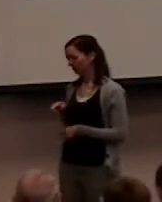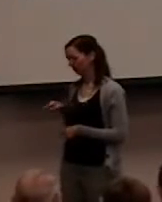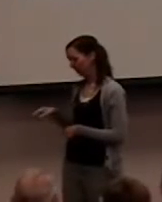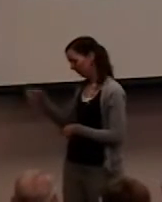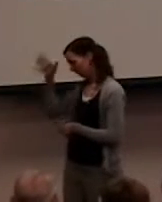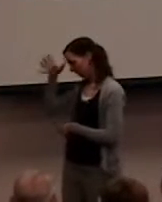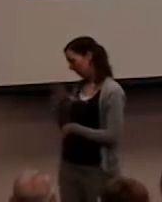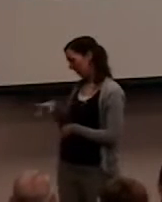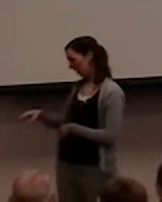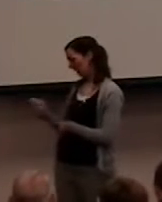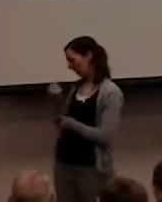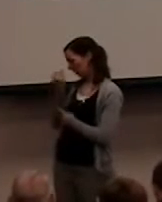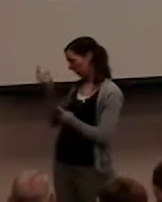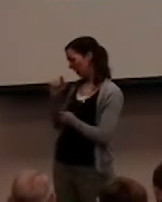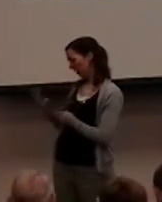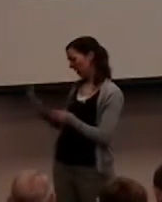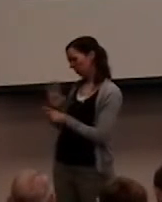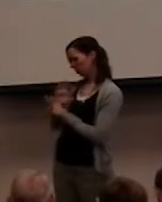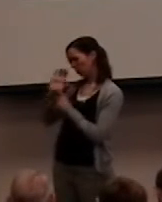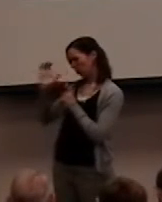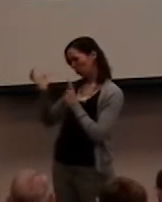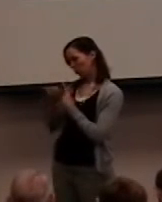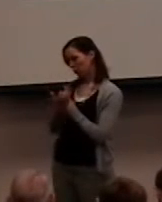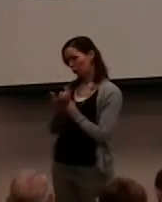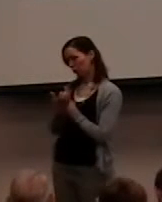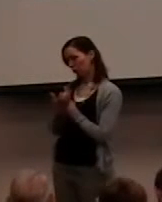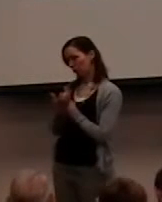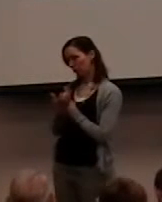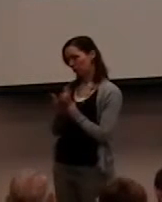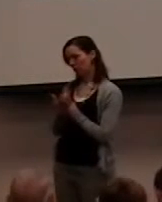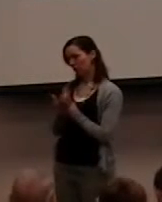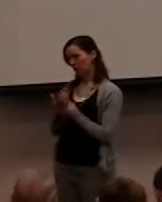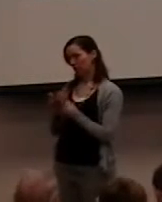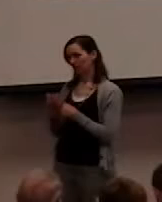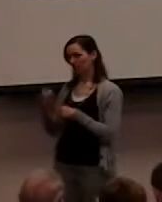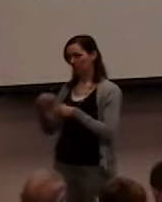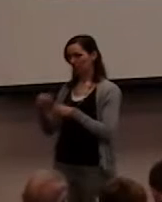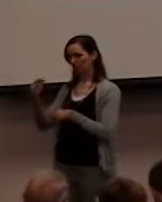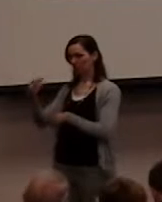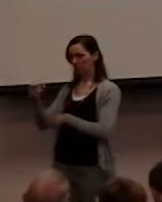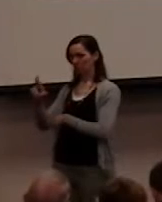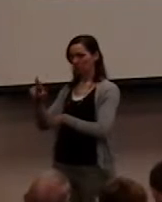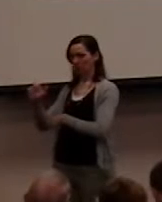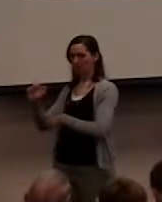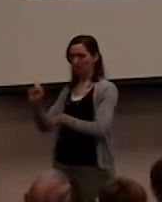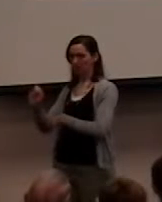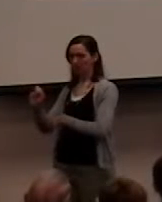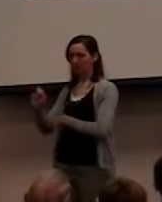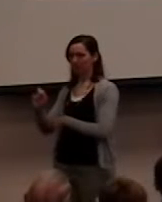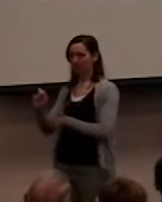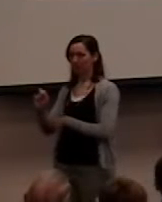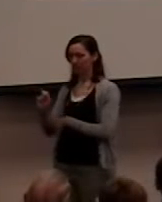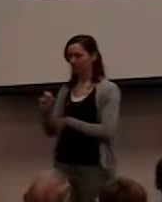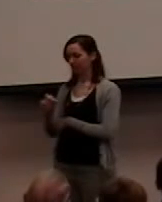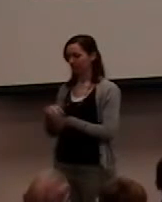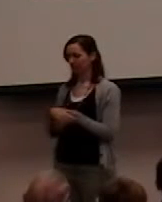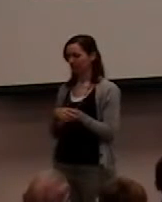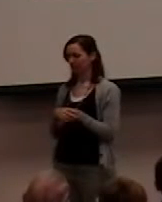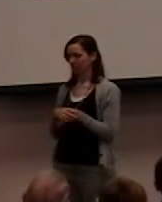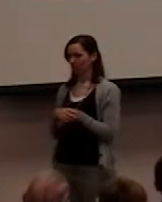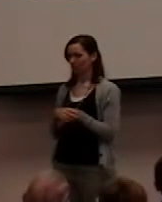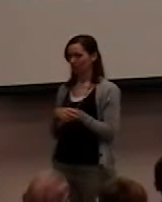if I'm right in assuming this, he also knows the culture in Haran to some extent because the ones